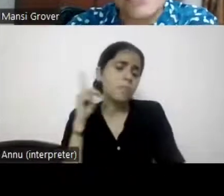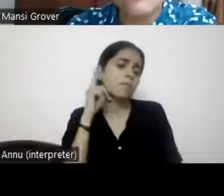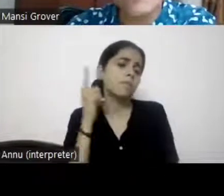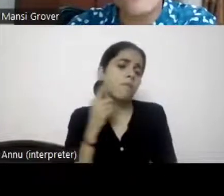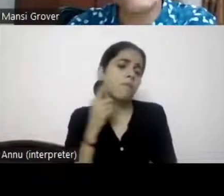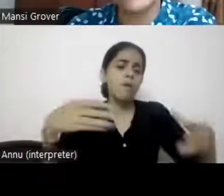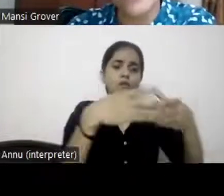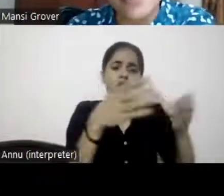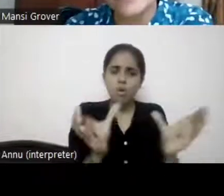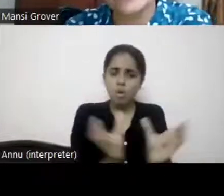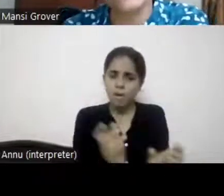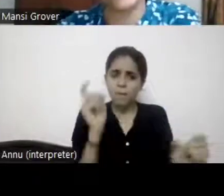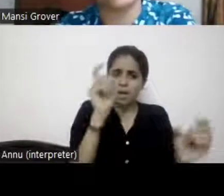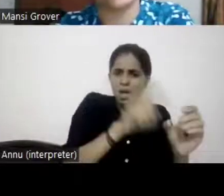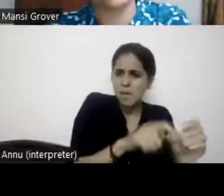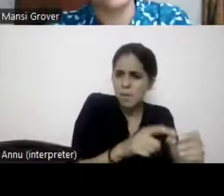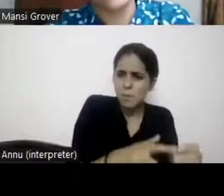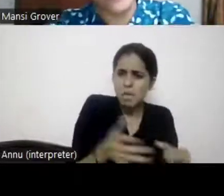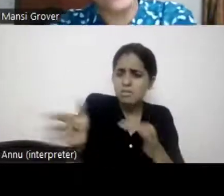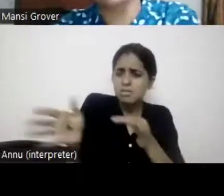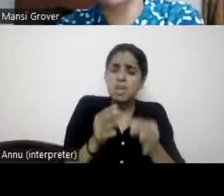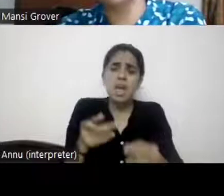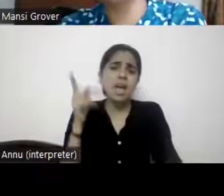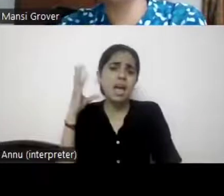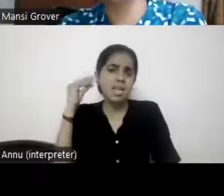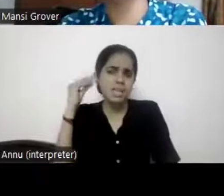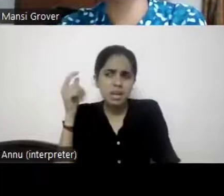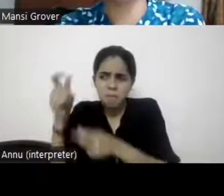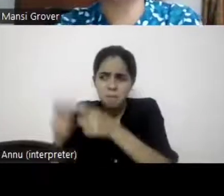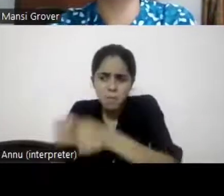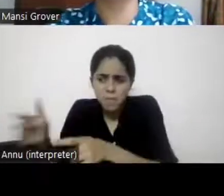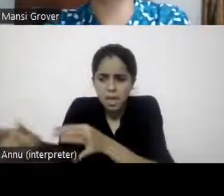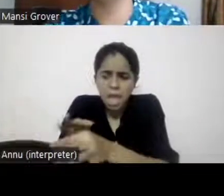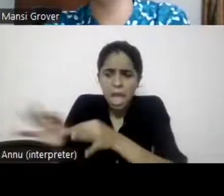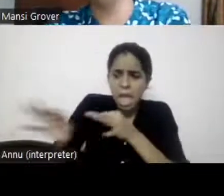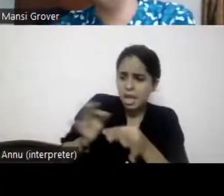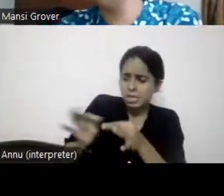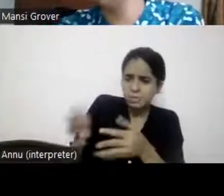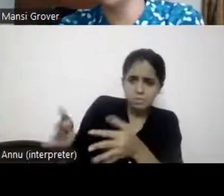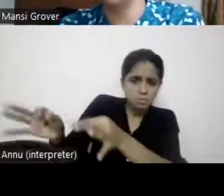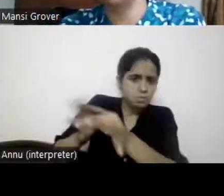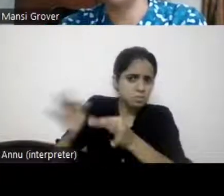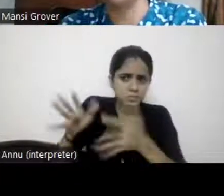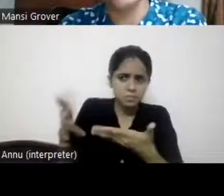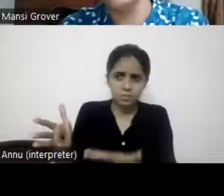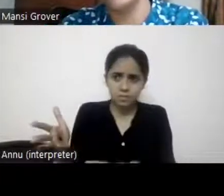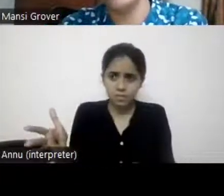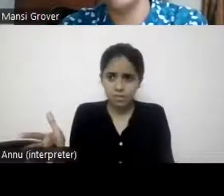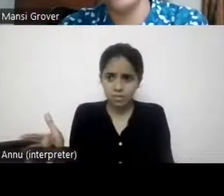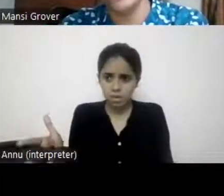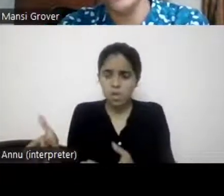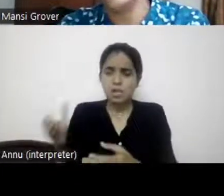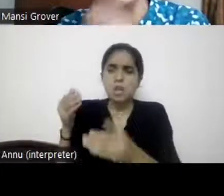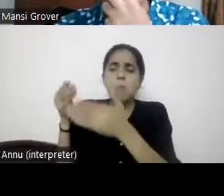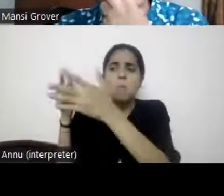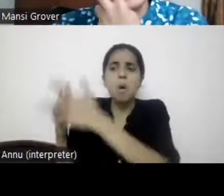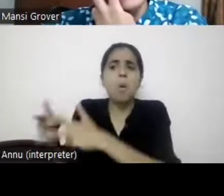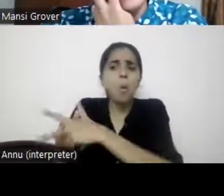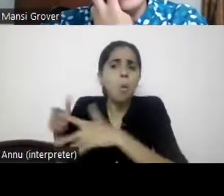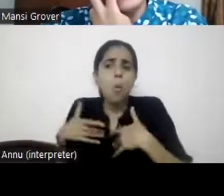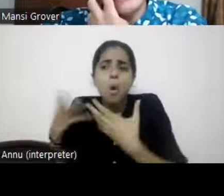they never offered any explanation, as they did not want to disturb their conversation.